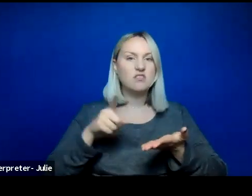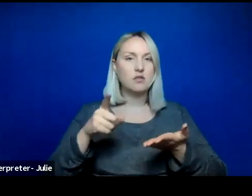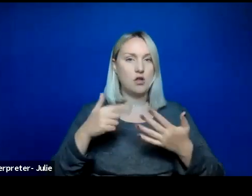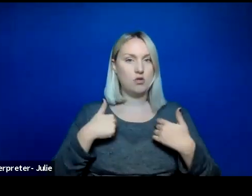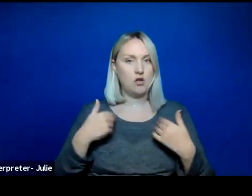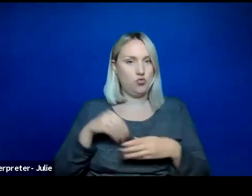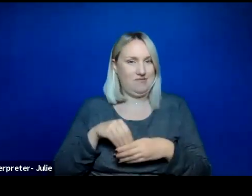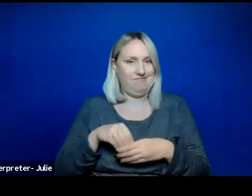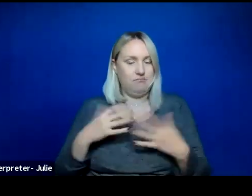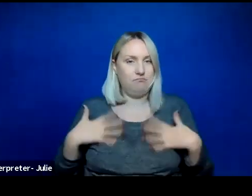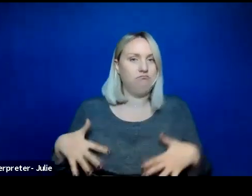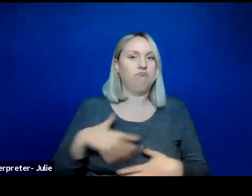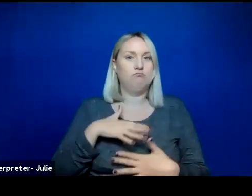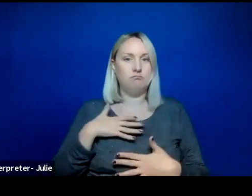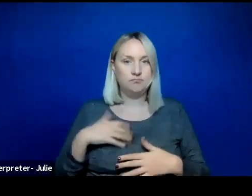occupy.